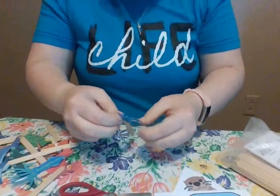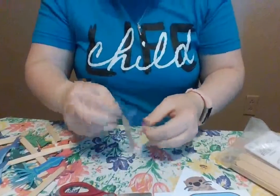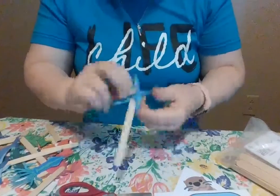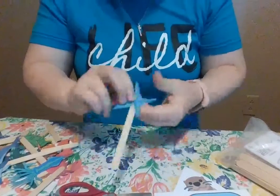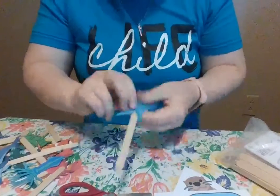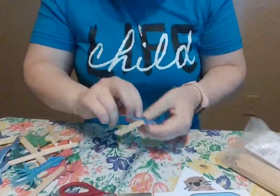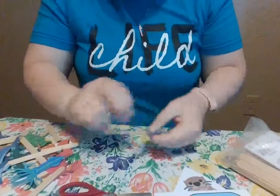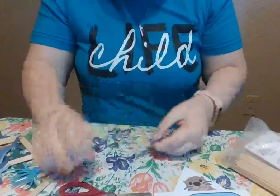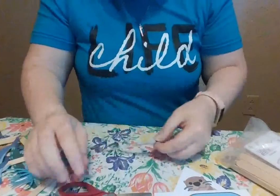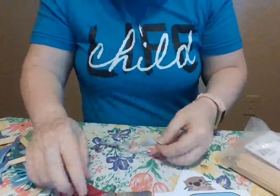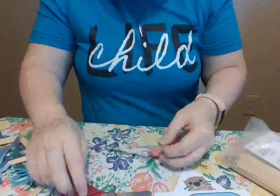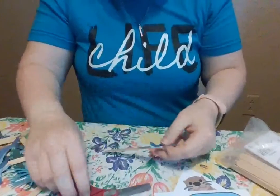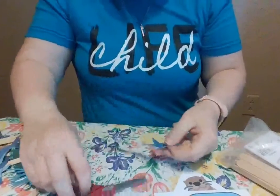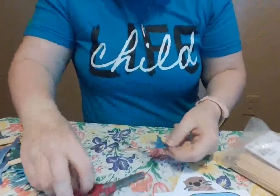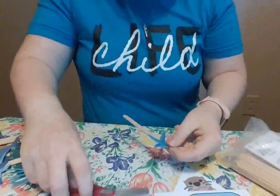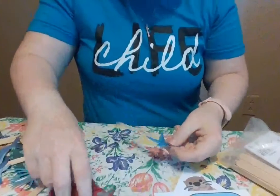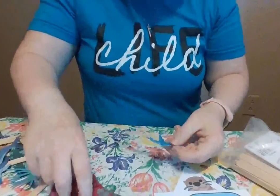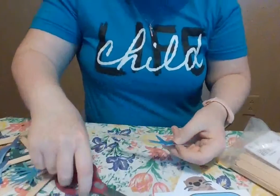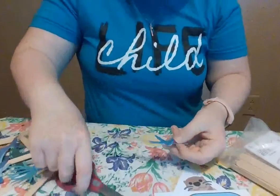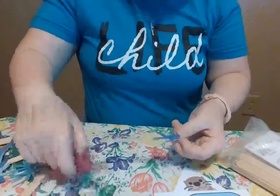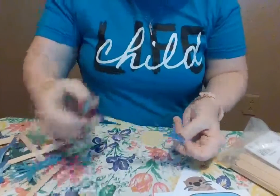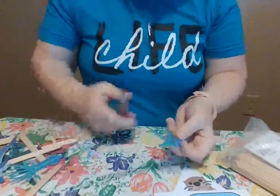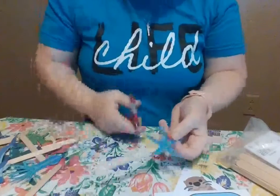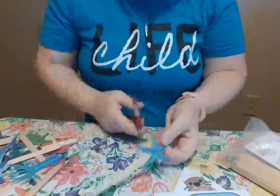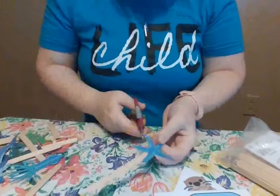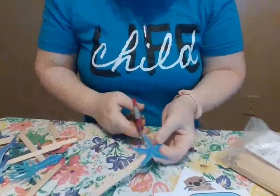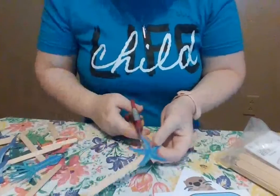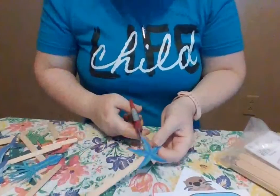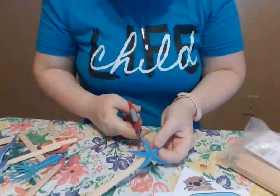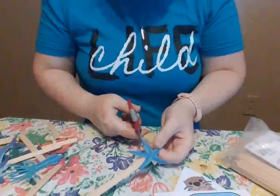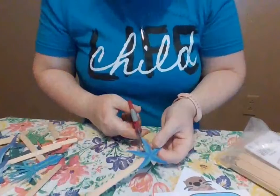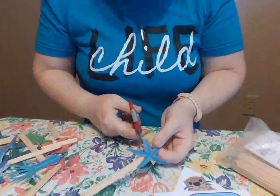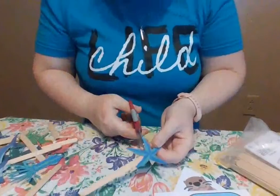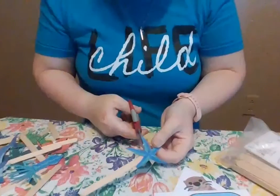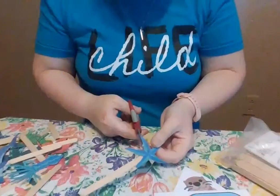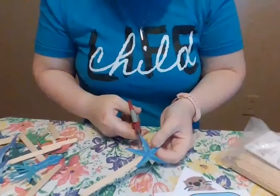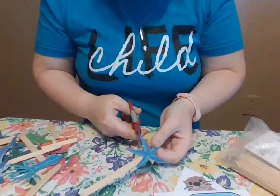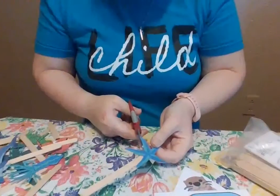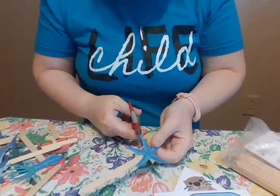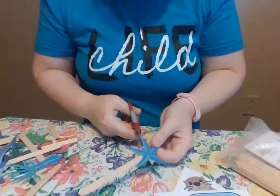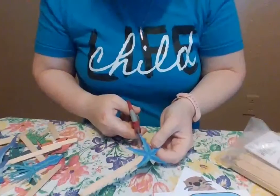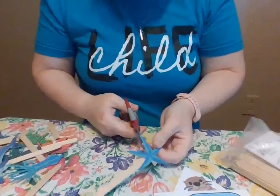Totally fine. What you can do is go through and just trim it off.